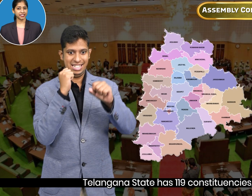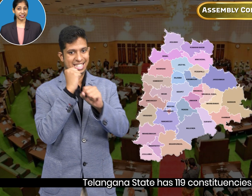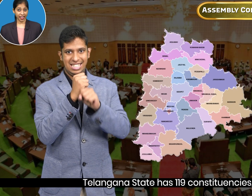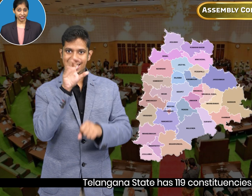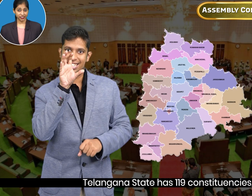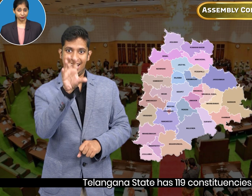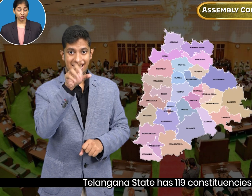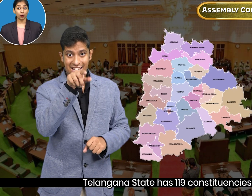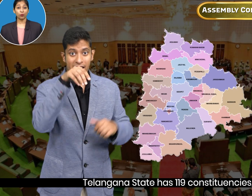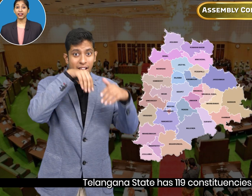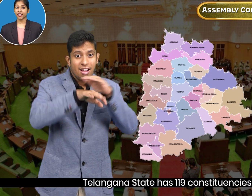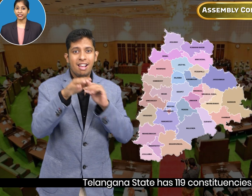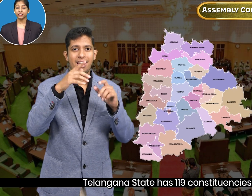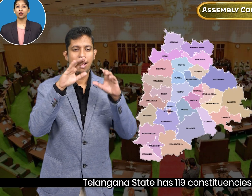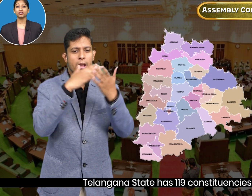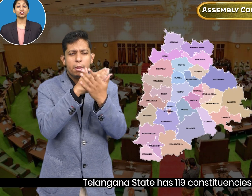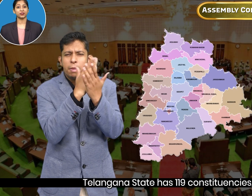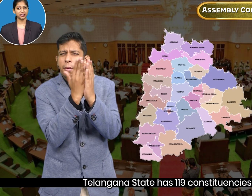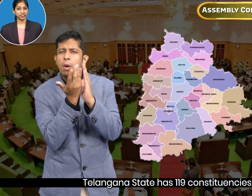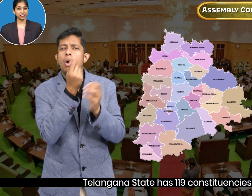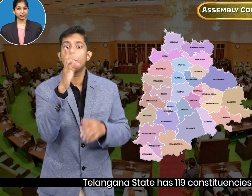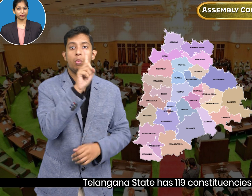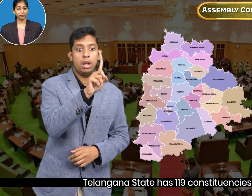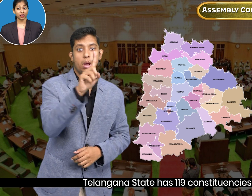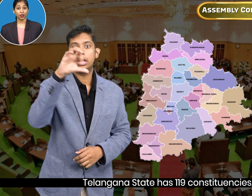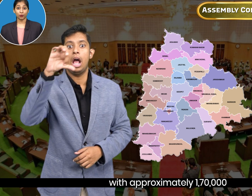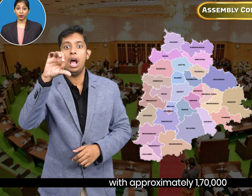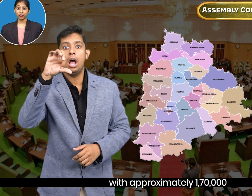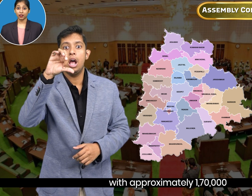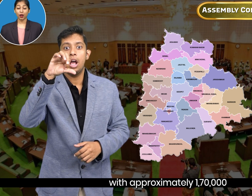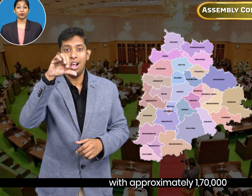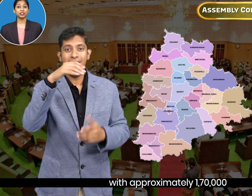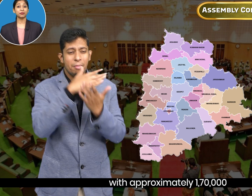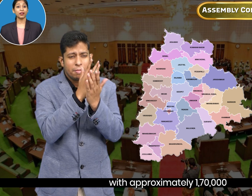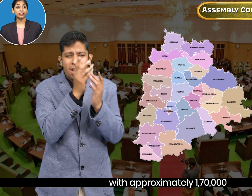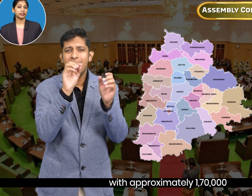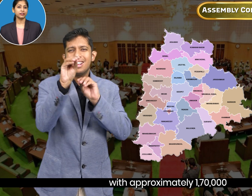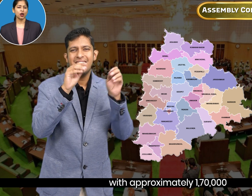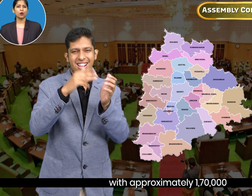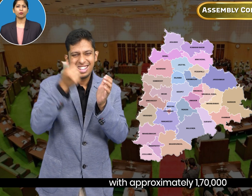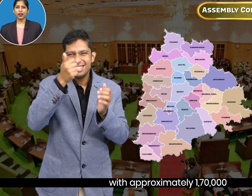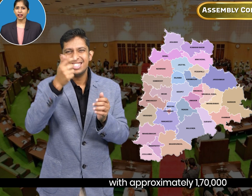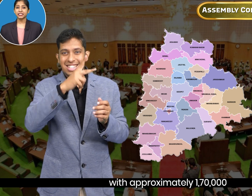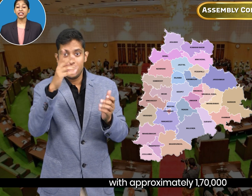Telangana state has 119 constituencies with approximately